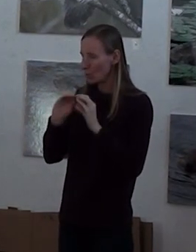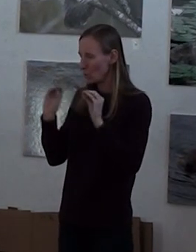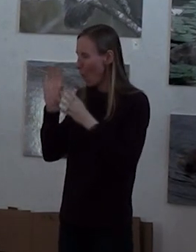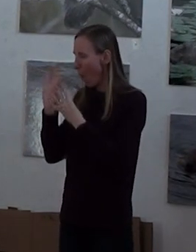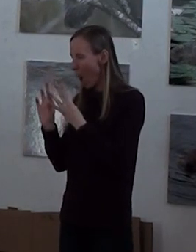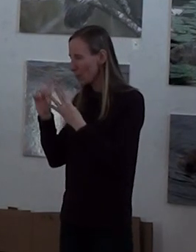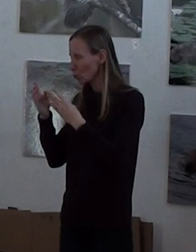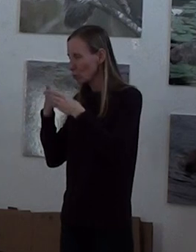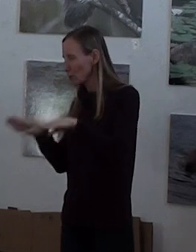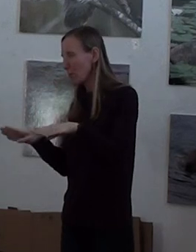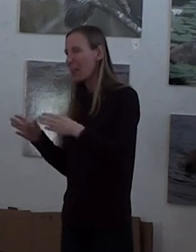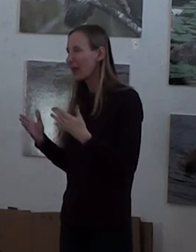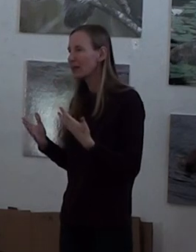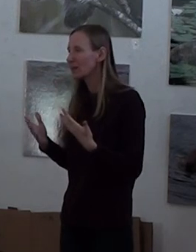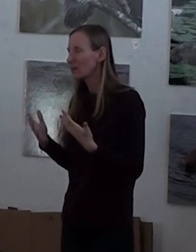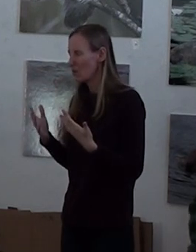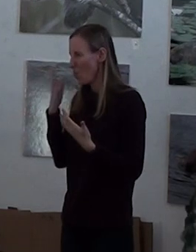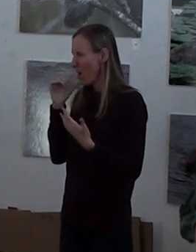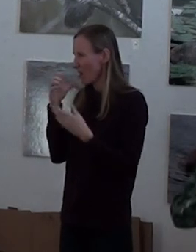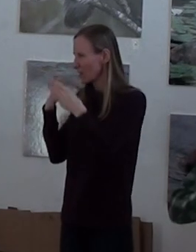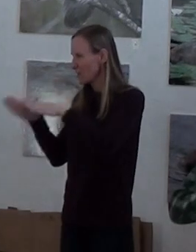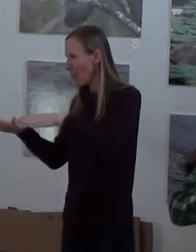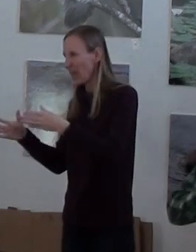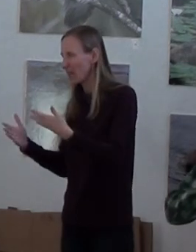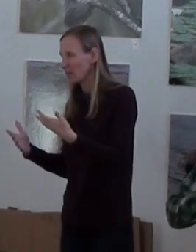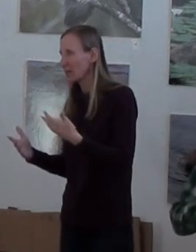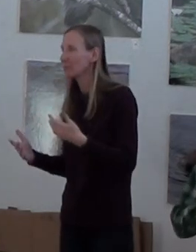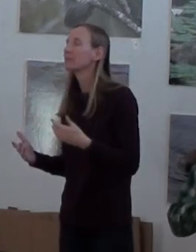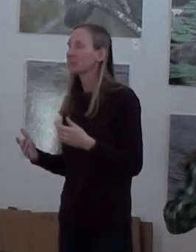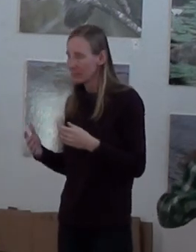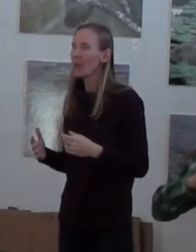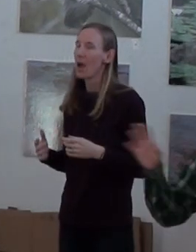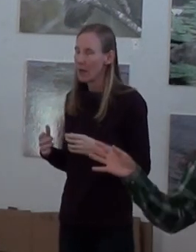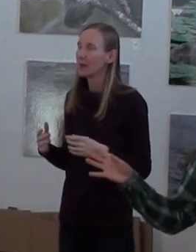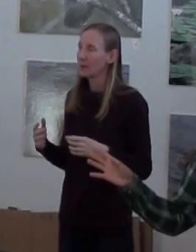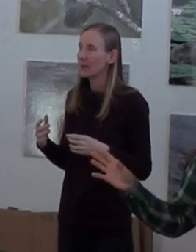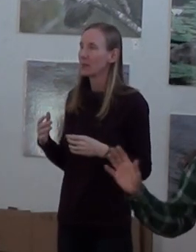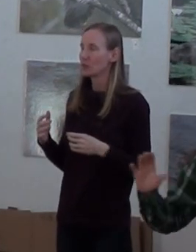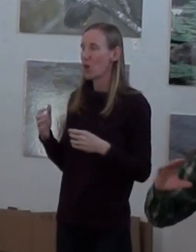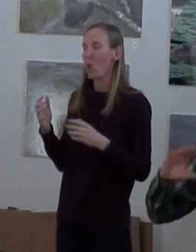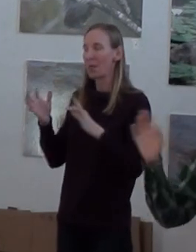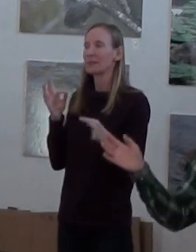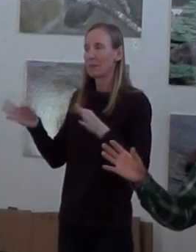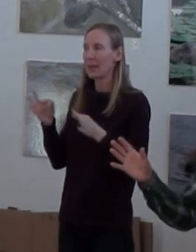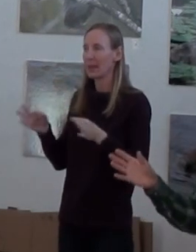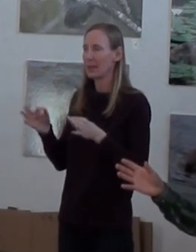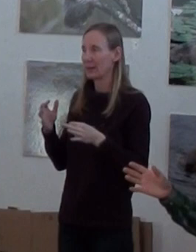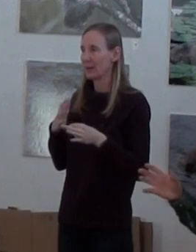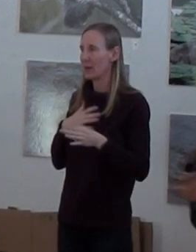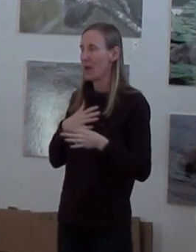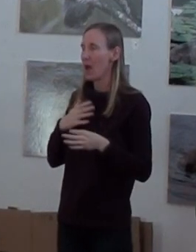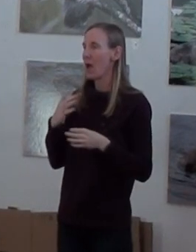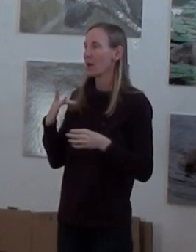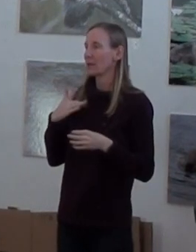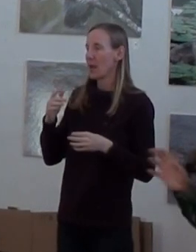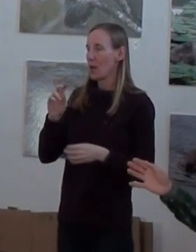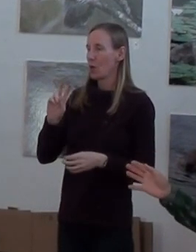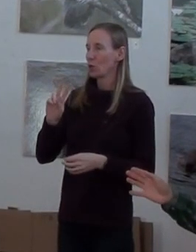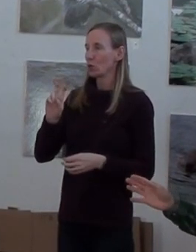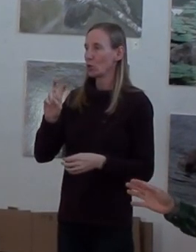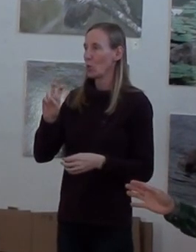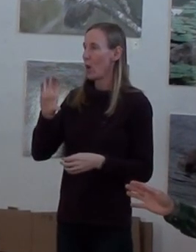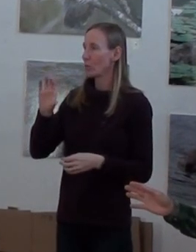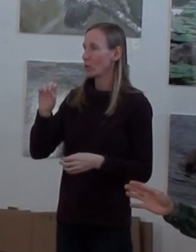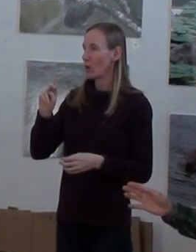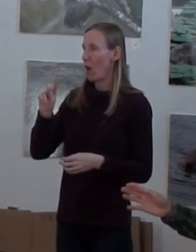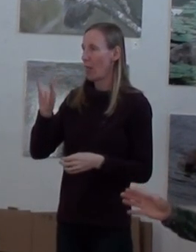the equipment to do splits with? Good point. So I designate part of my acre. I use a little over 200 colonies that I use exclusively just